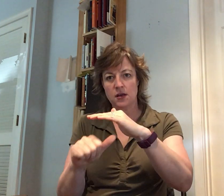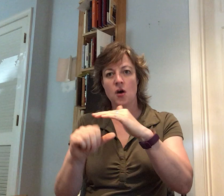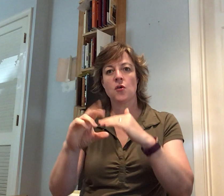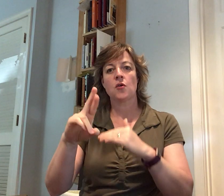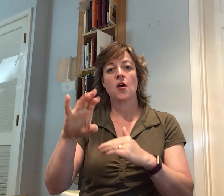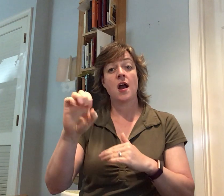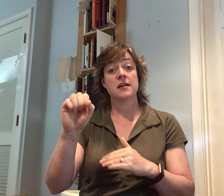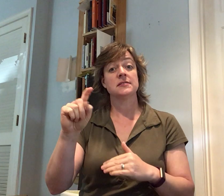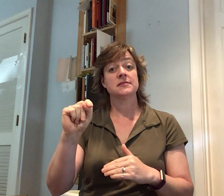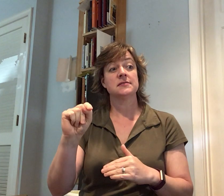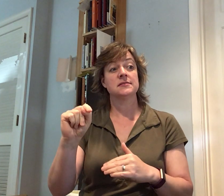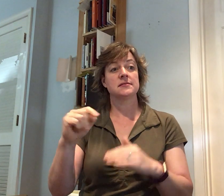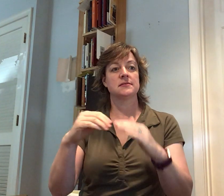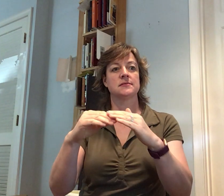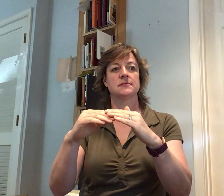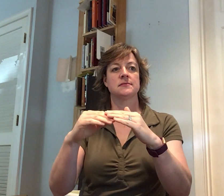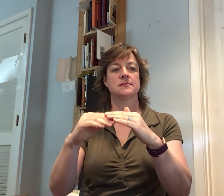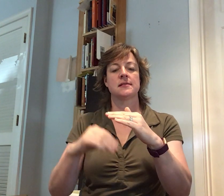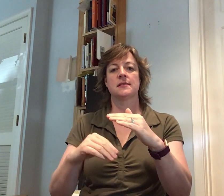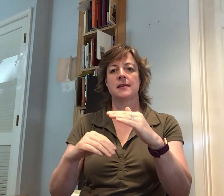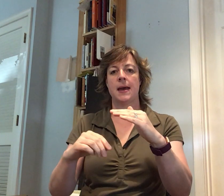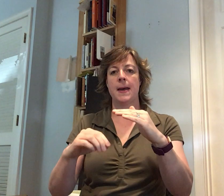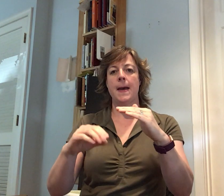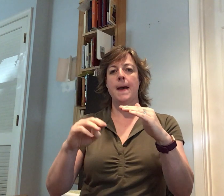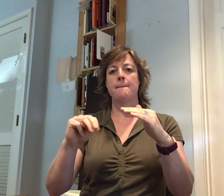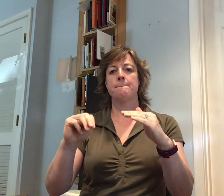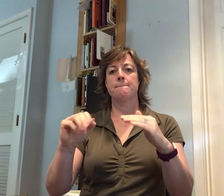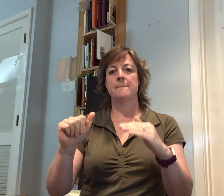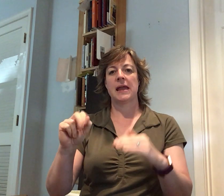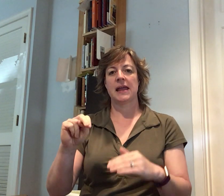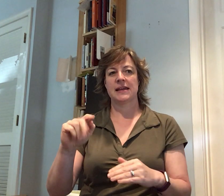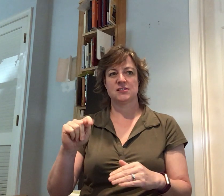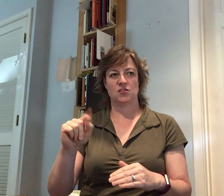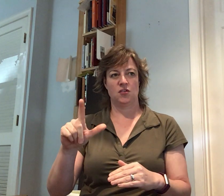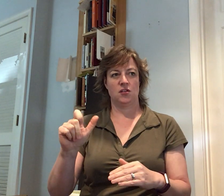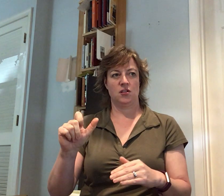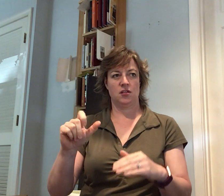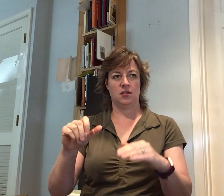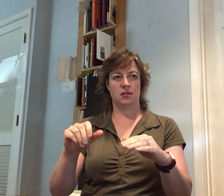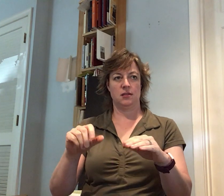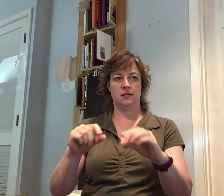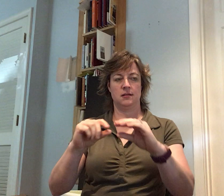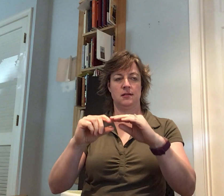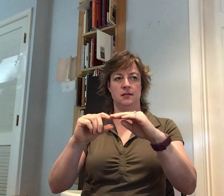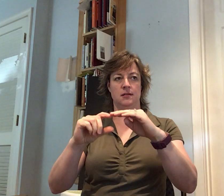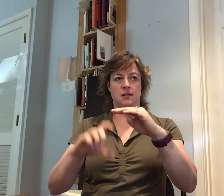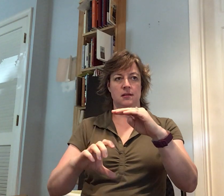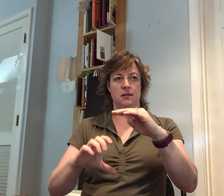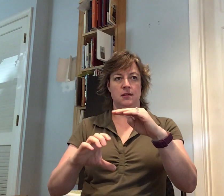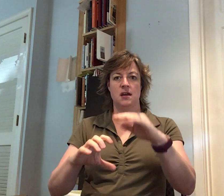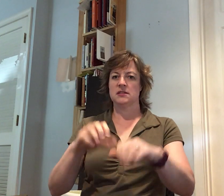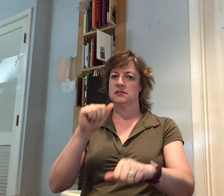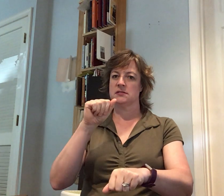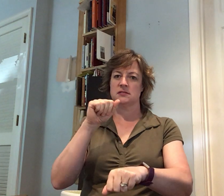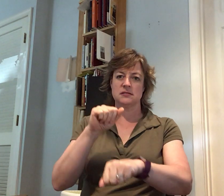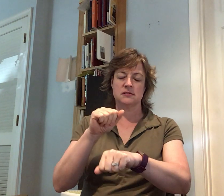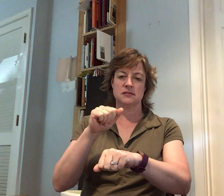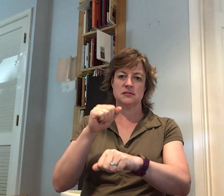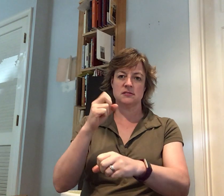live is the Earth's mantle, the 100-kilometer thick layer of solid rock, including the crust